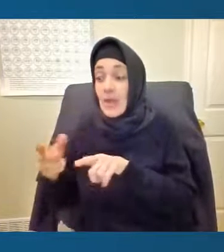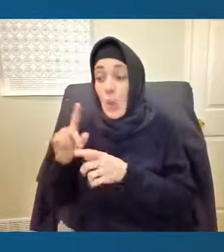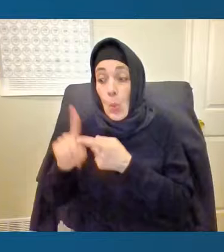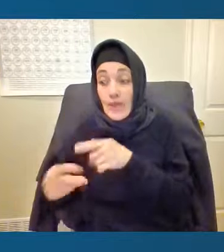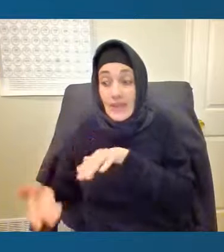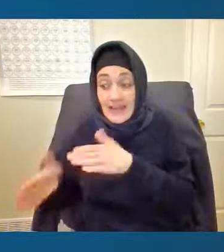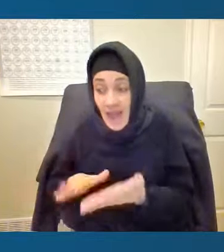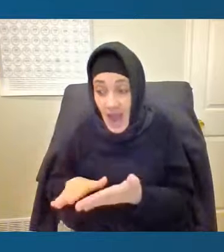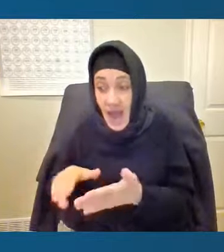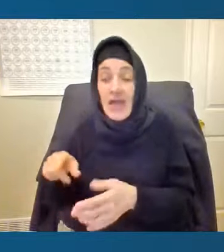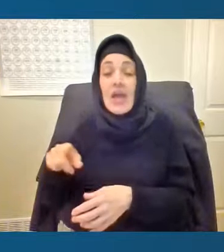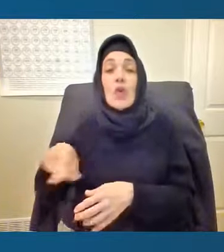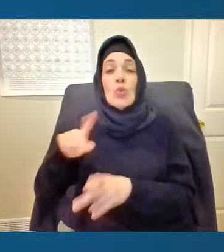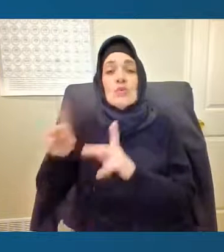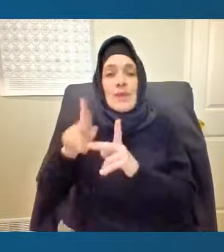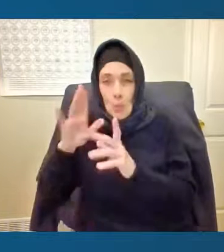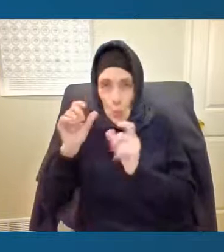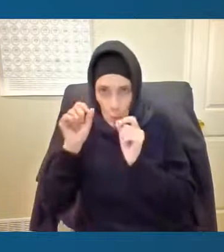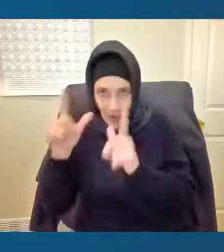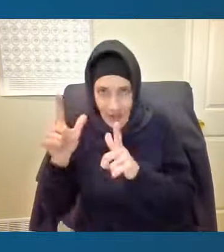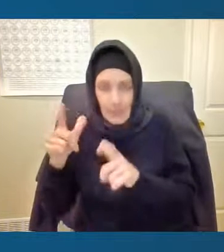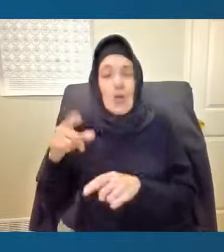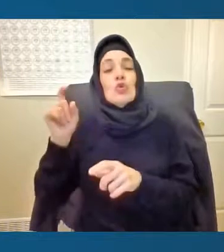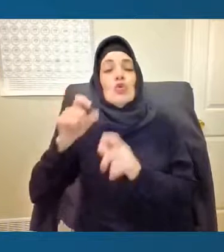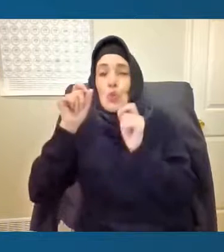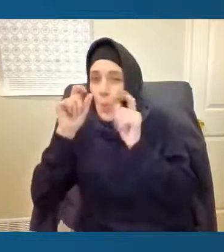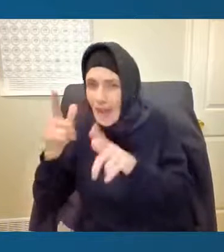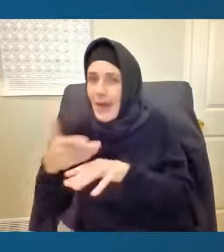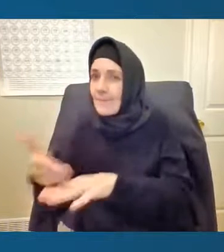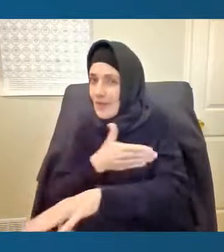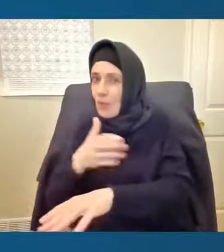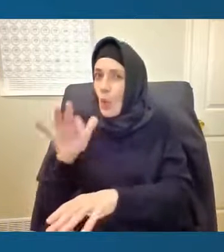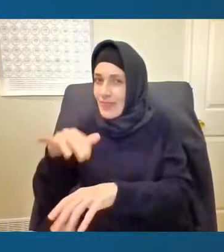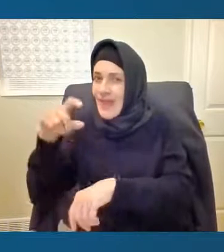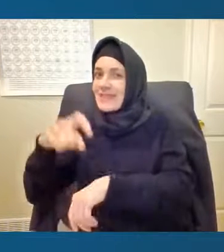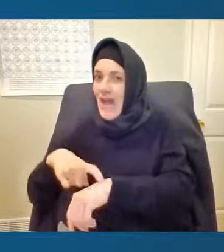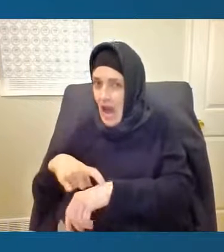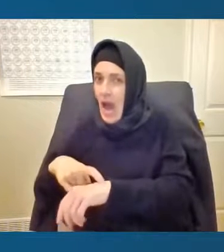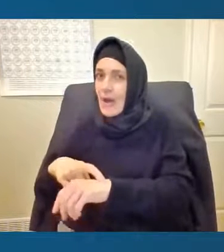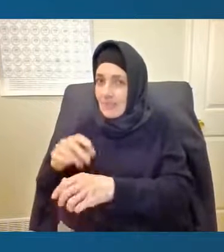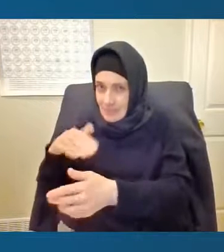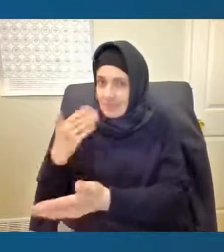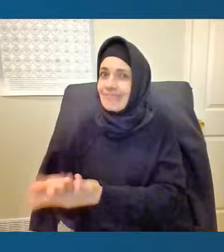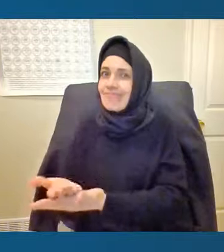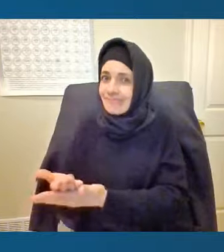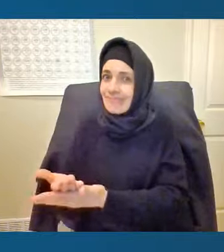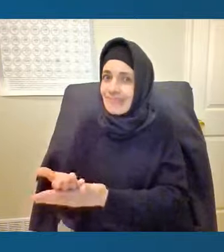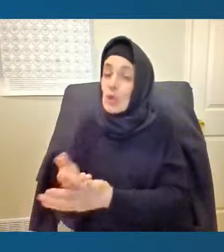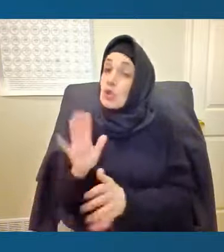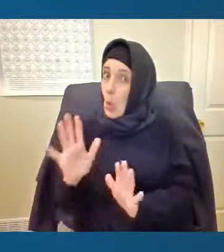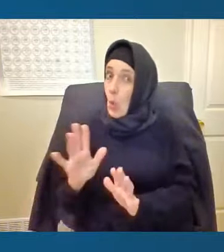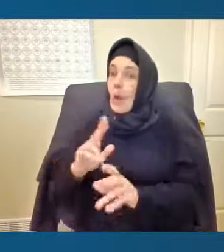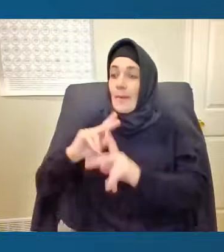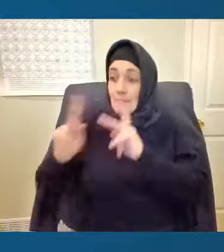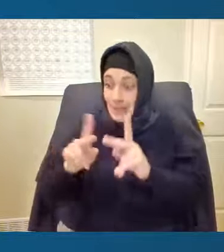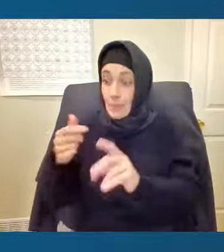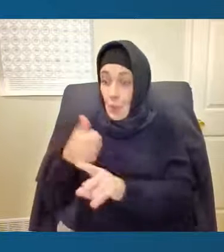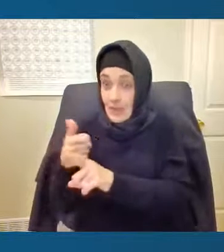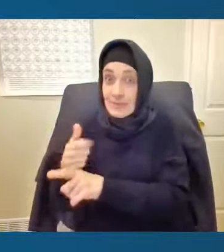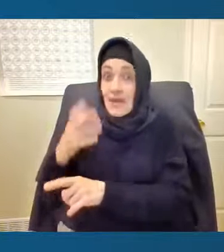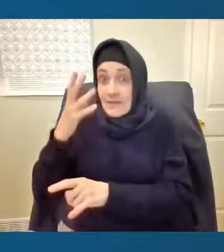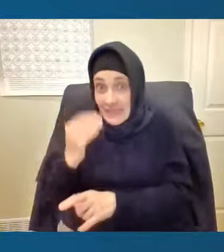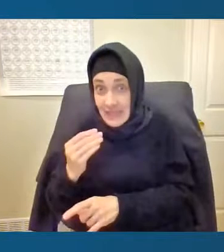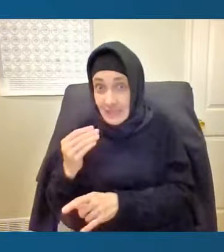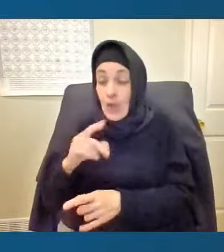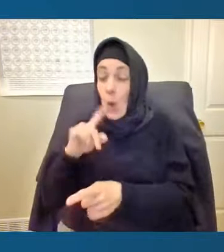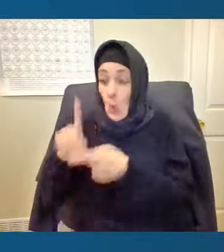before time comes. People are sleeping. When they die, they wake up. But he's like, but wake up before time comes. What he's trying to